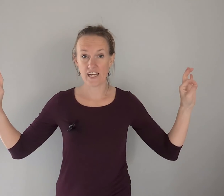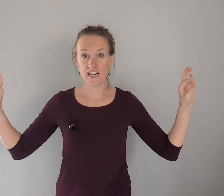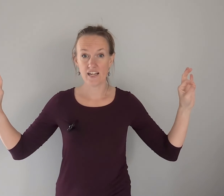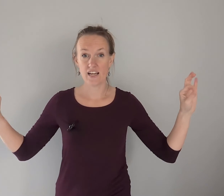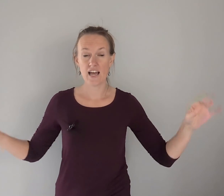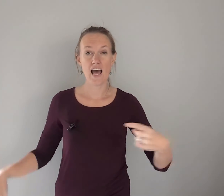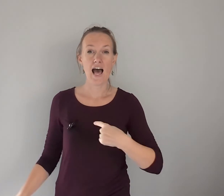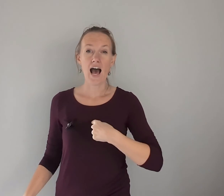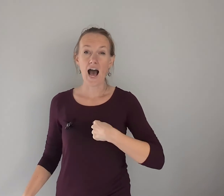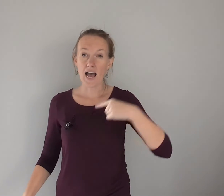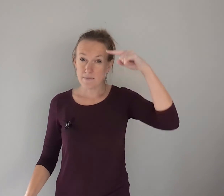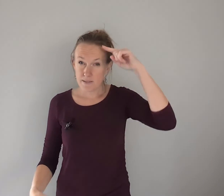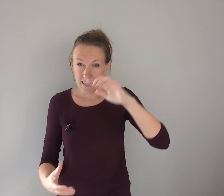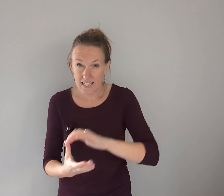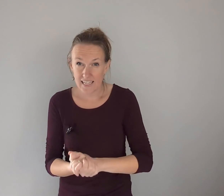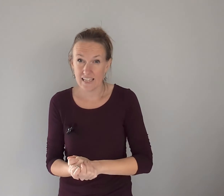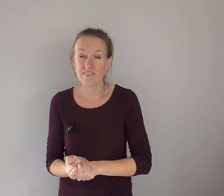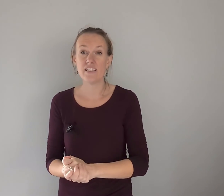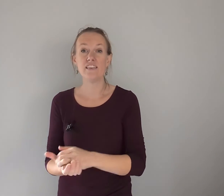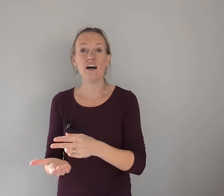free. I believe in the